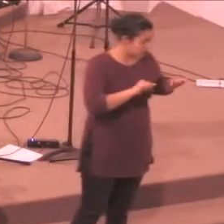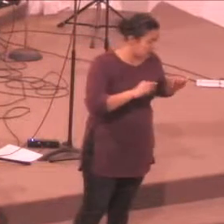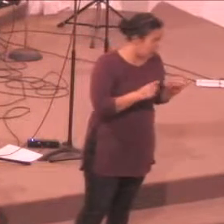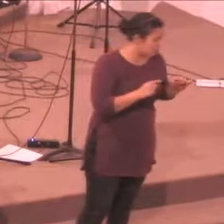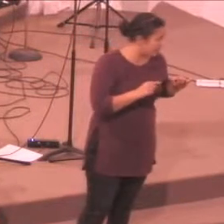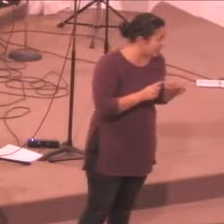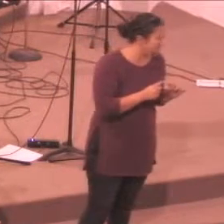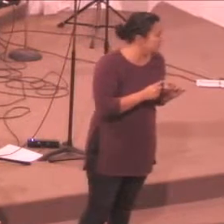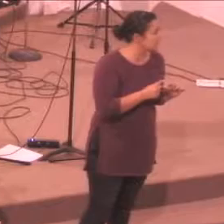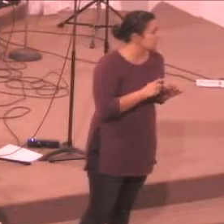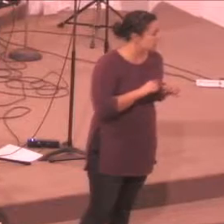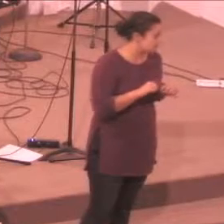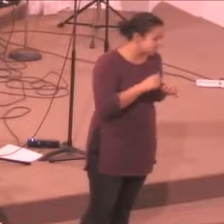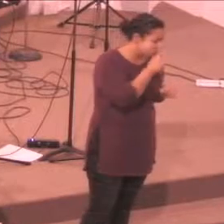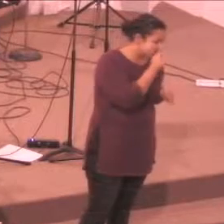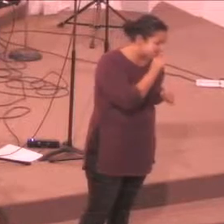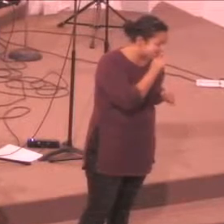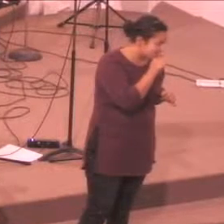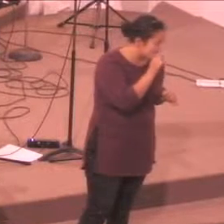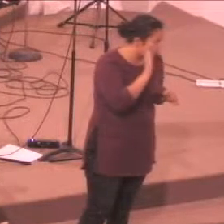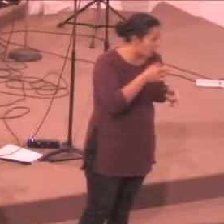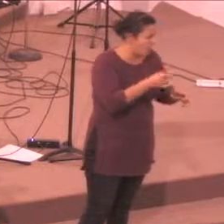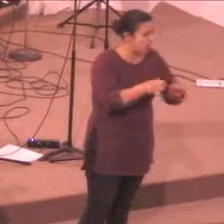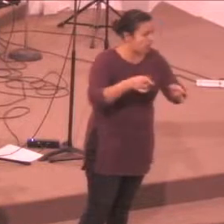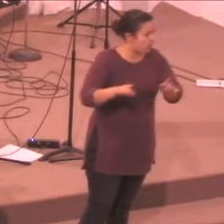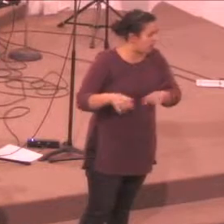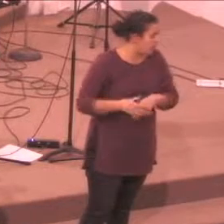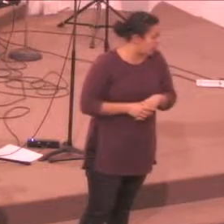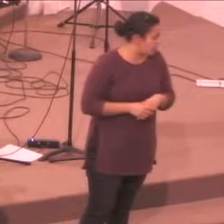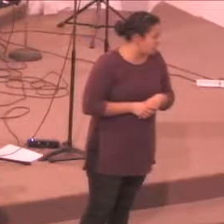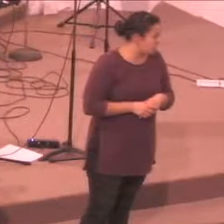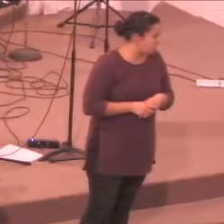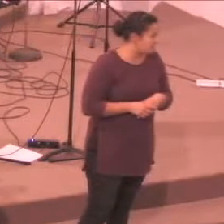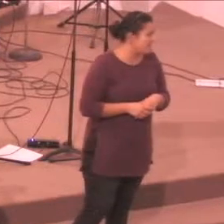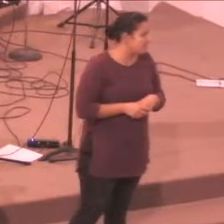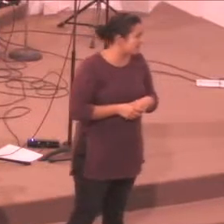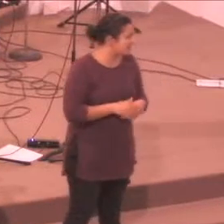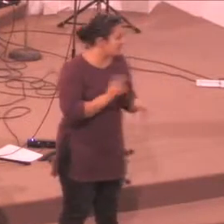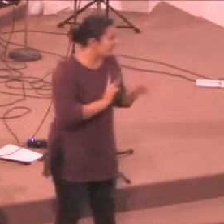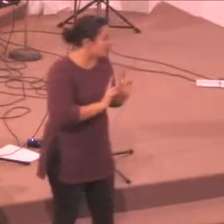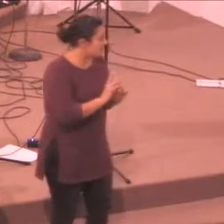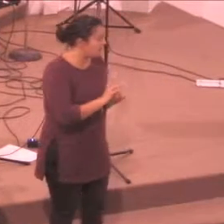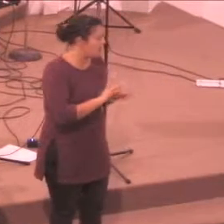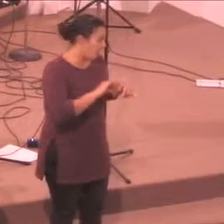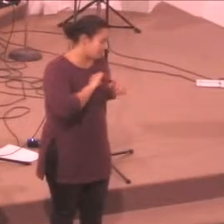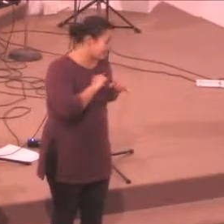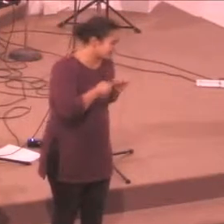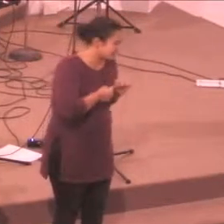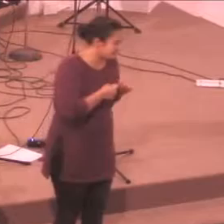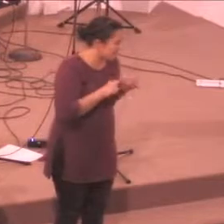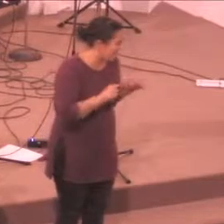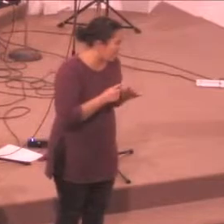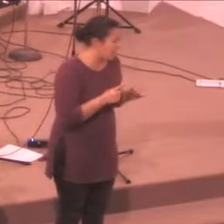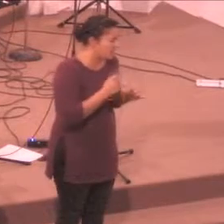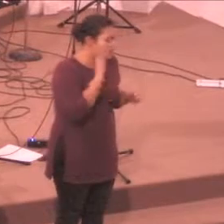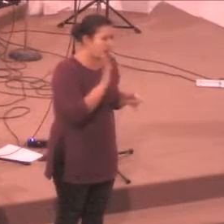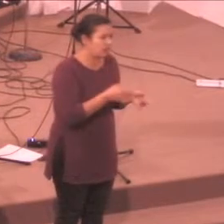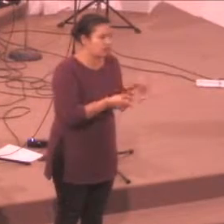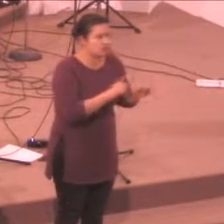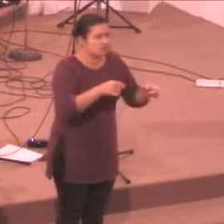Let me say that one more time. Some of you didn't get that. People who are hurt will hurt other people.